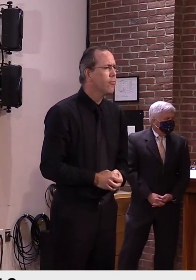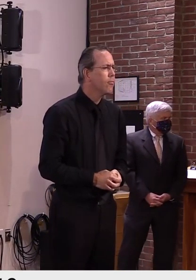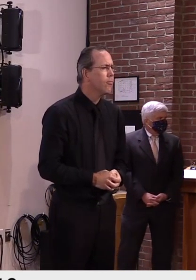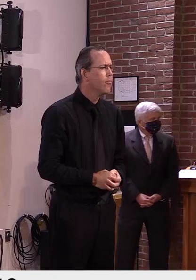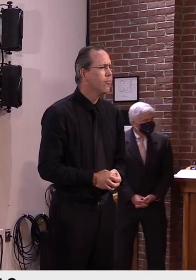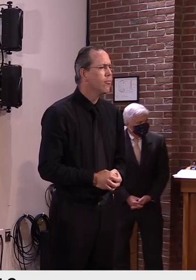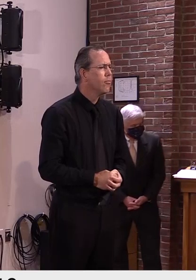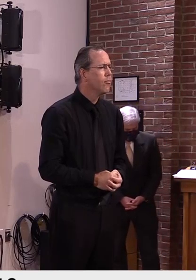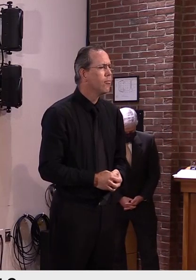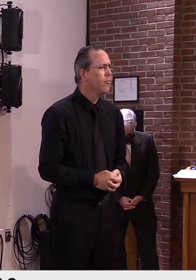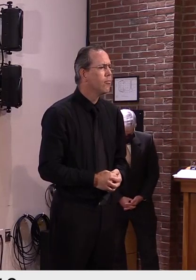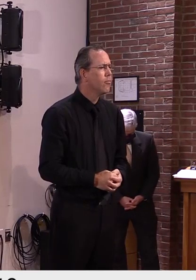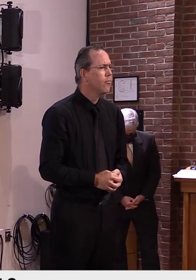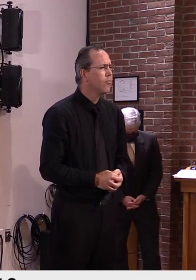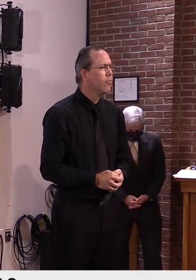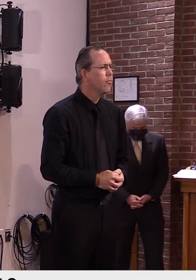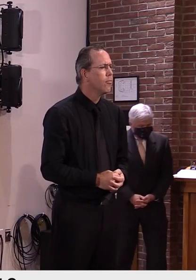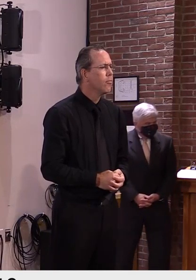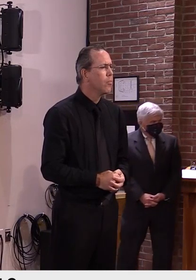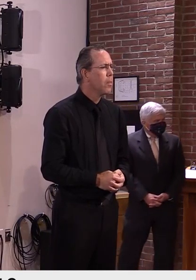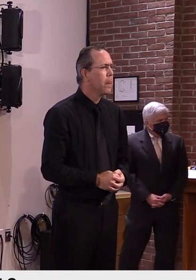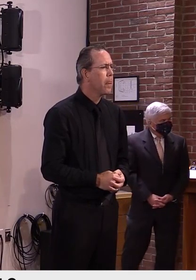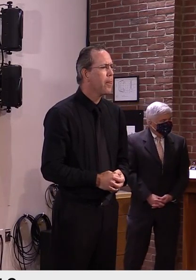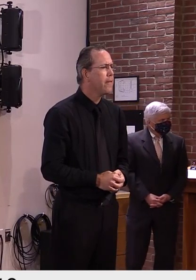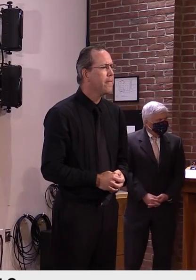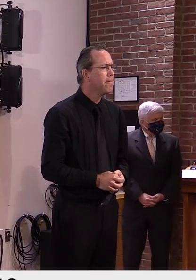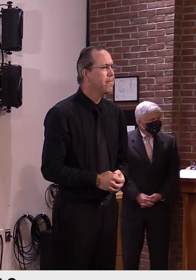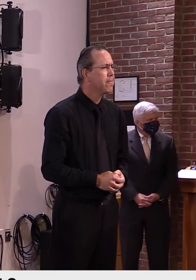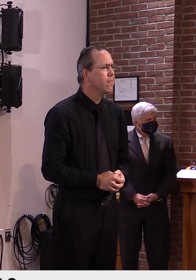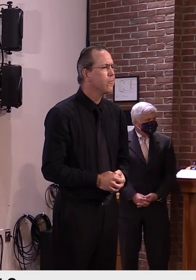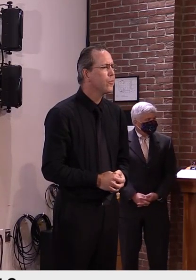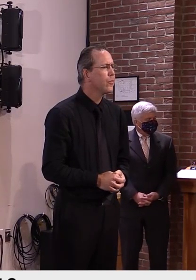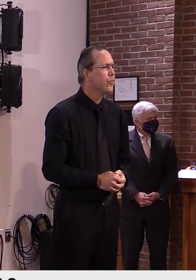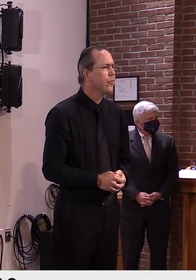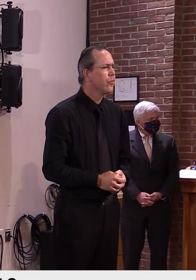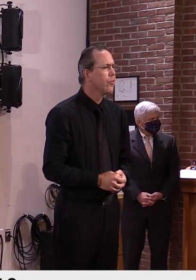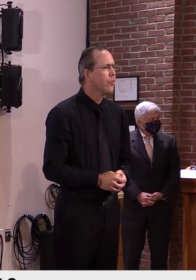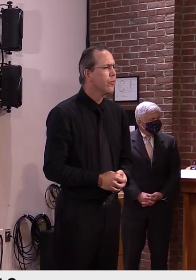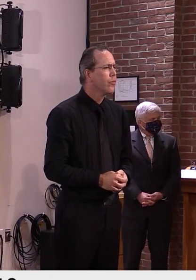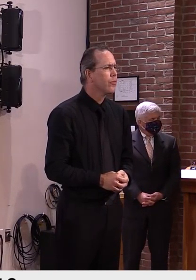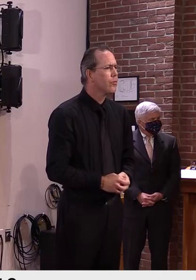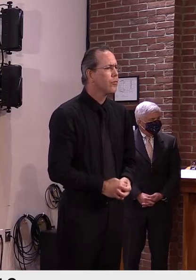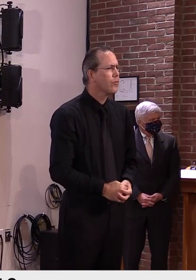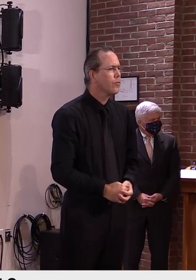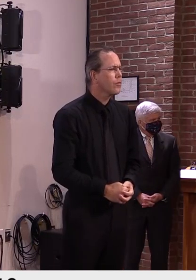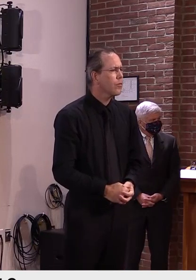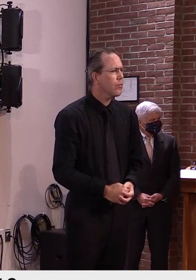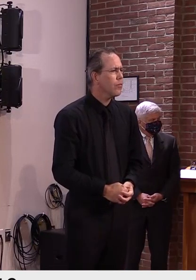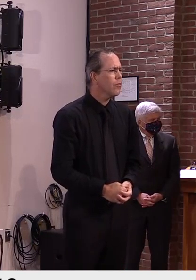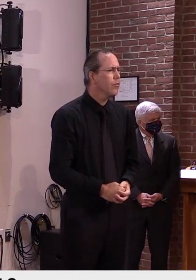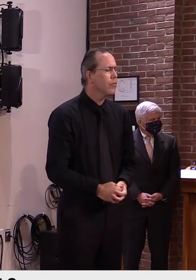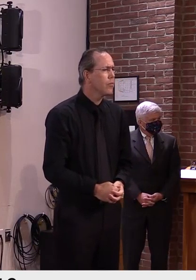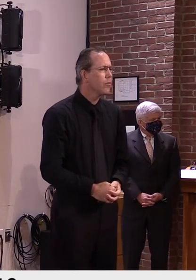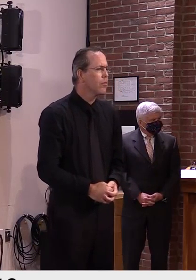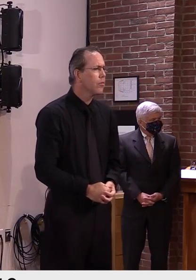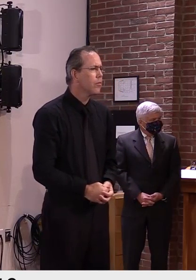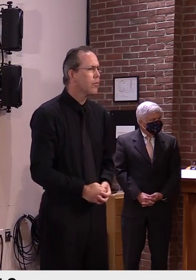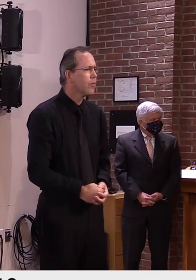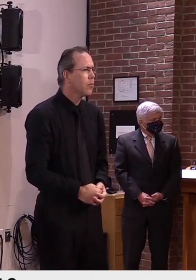next coming weeks back to full in person. I understand that decision lies with the districts. From your perspective, though, kind of from the top